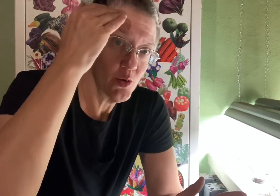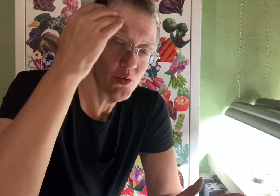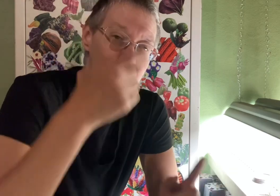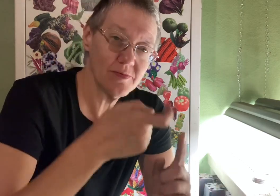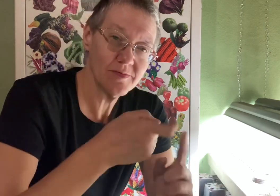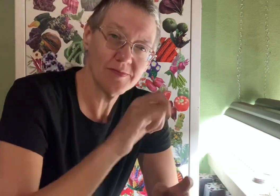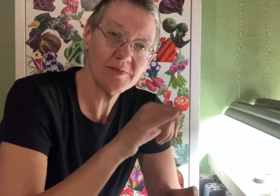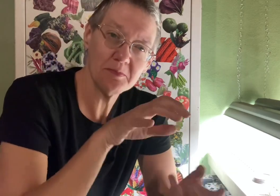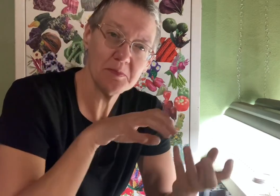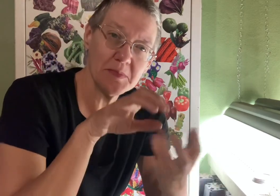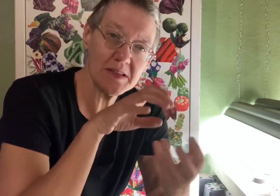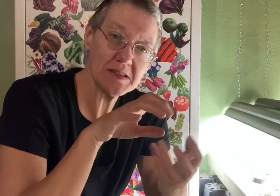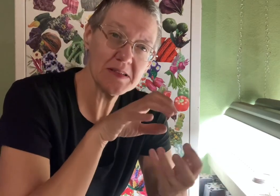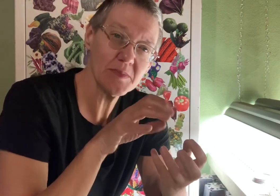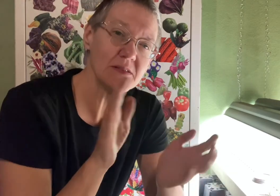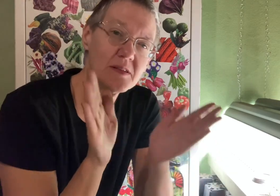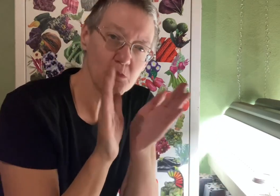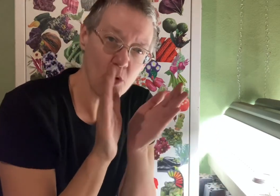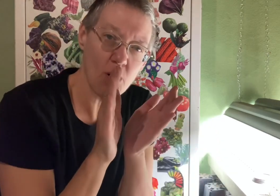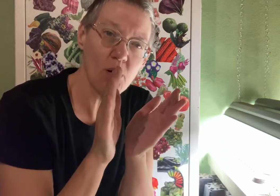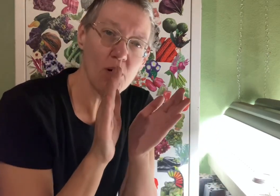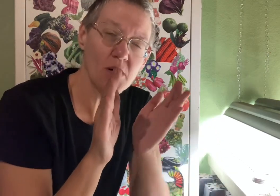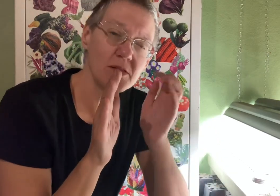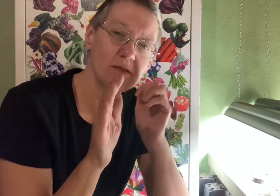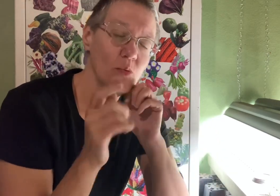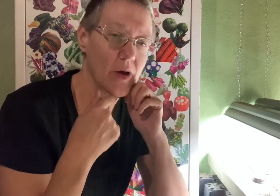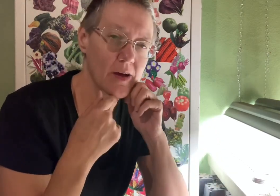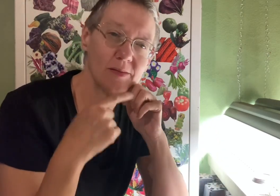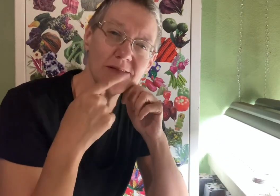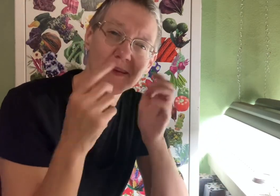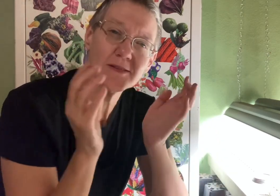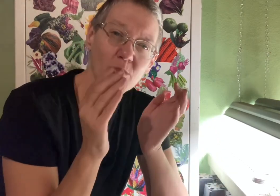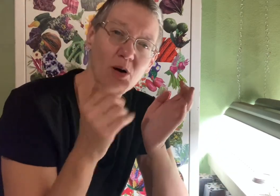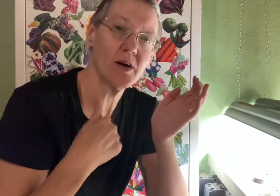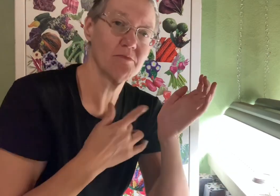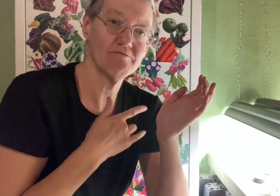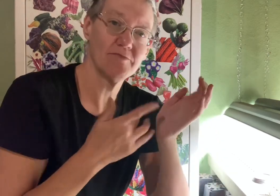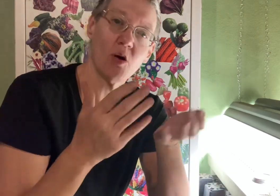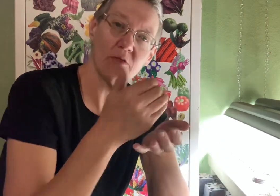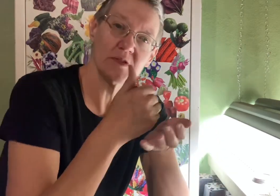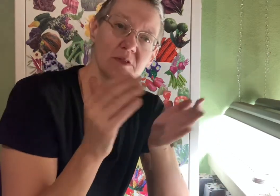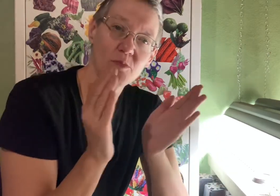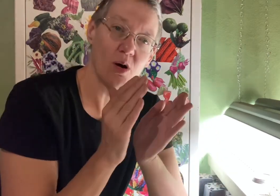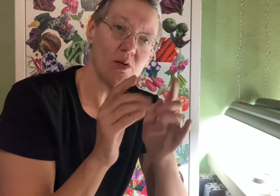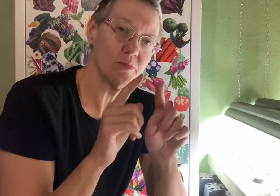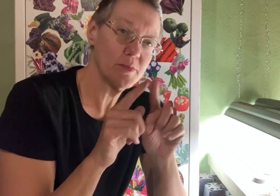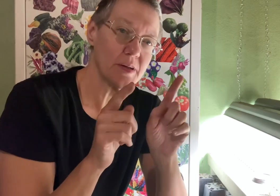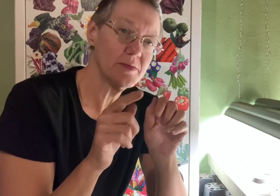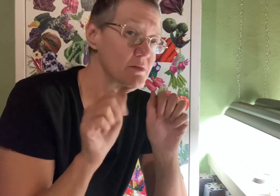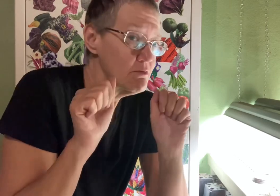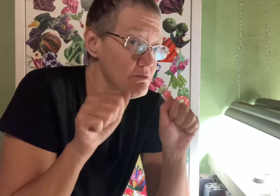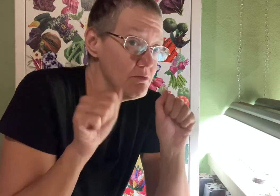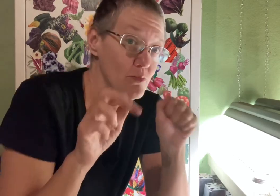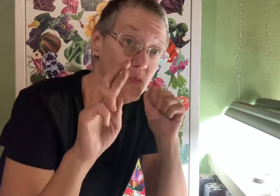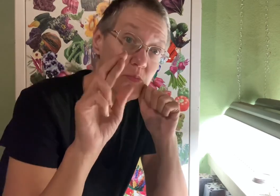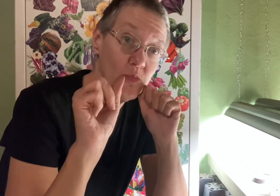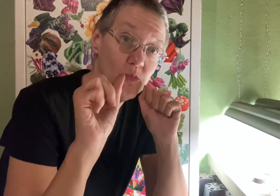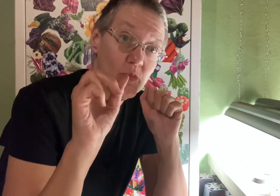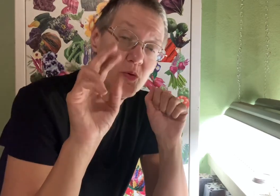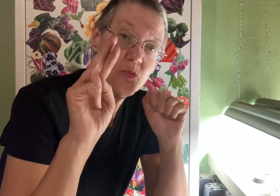unknown red leaf from the mix. It has small leaves. Well, I say it has small. I tend to harvest it small, but it is